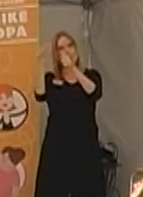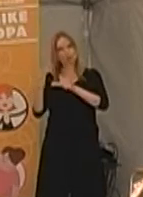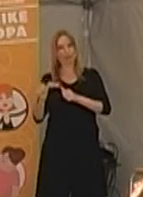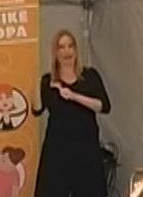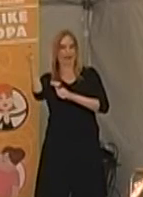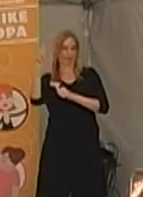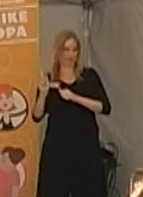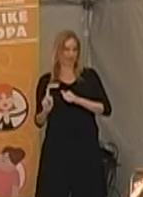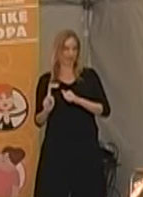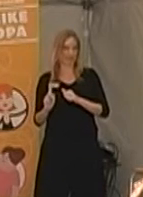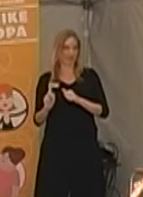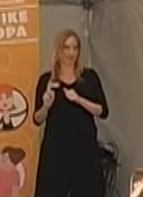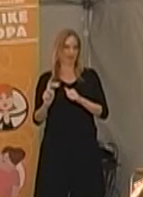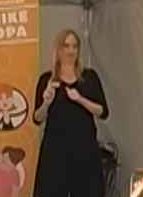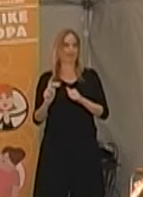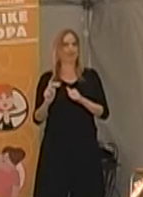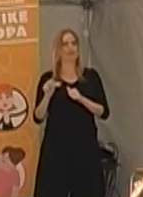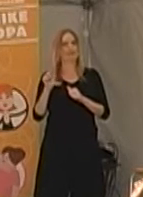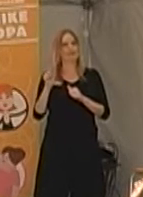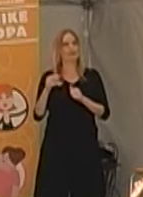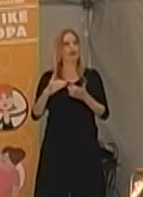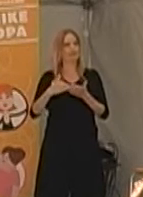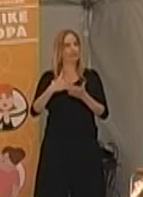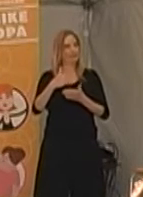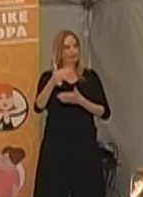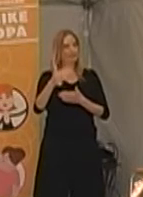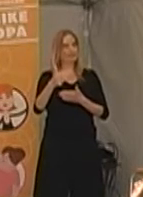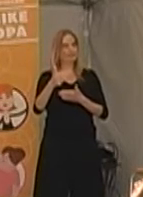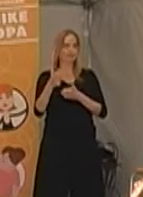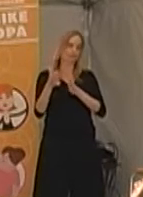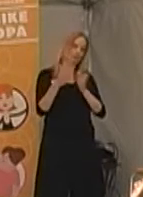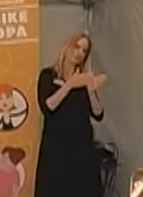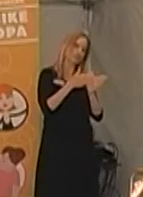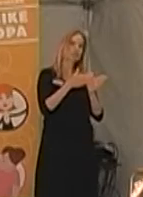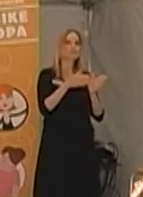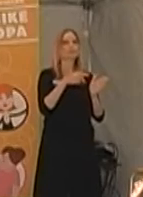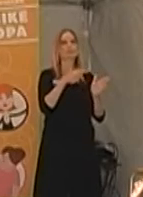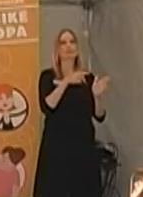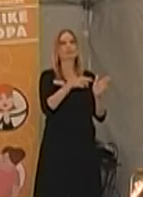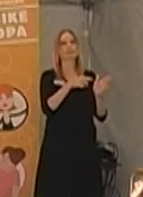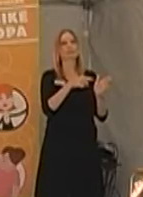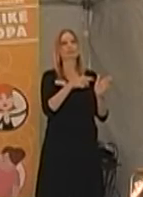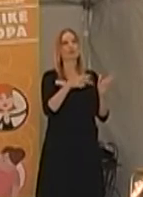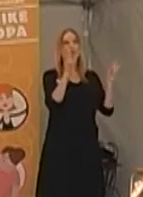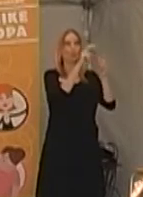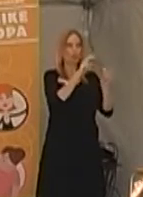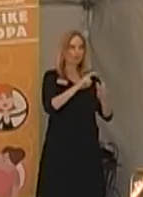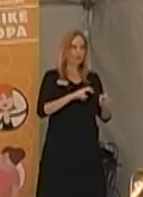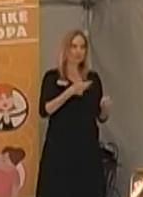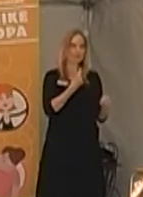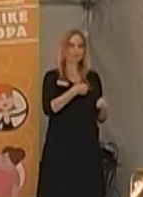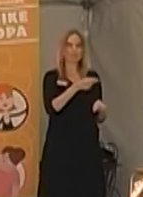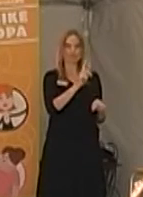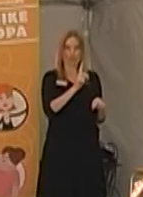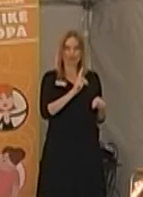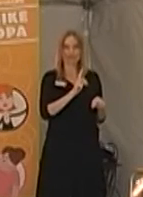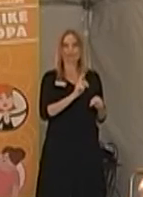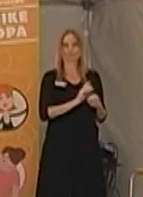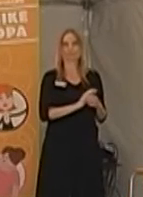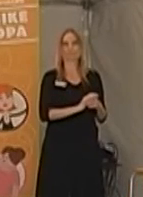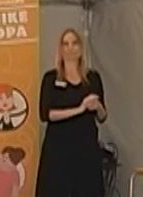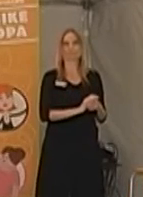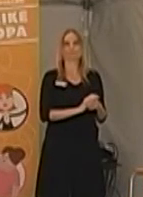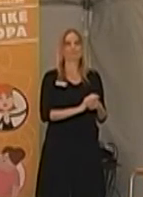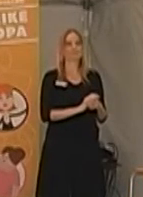then kind of slip onwards to talk about these studies that we keep hearing about,